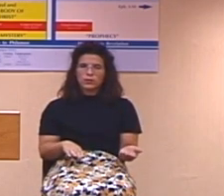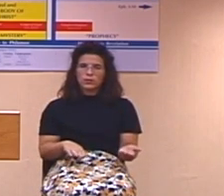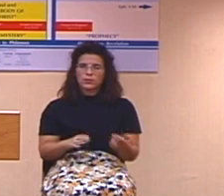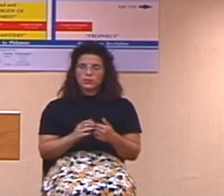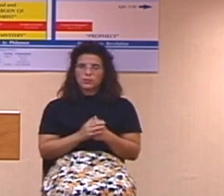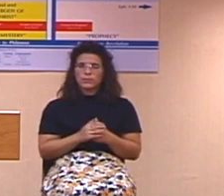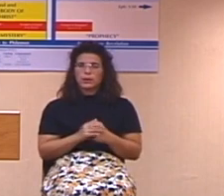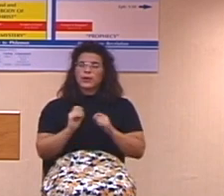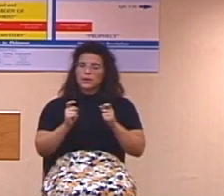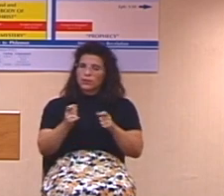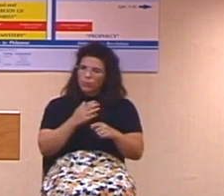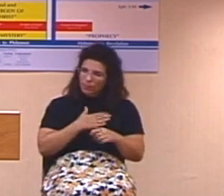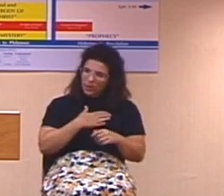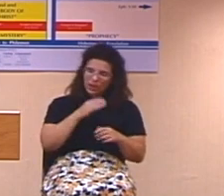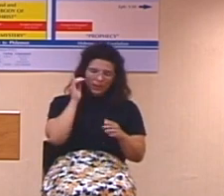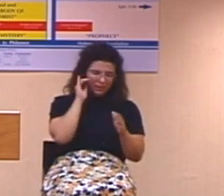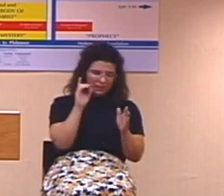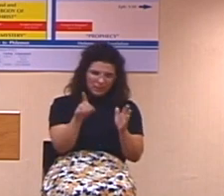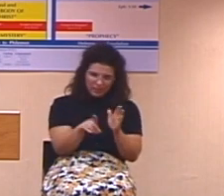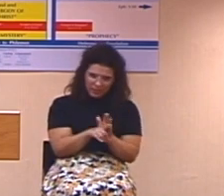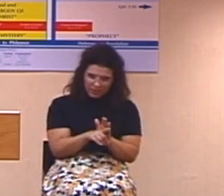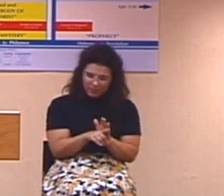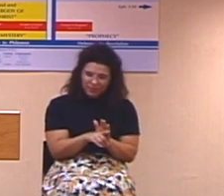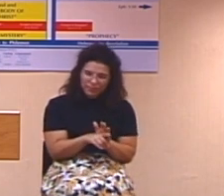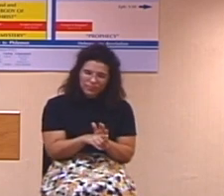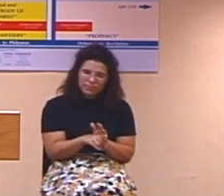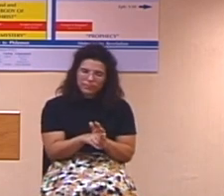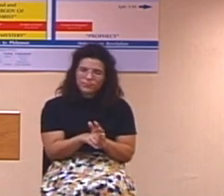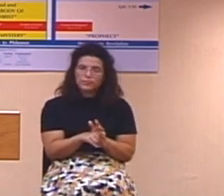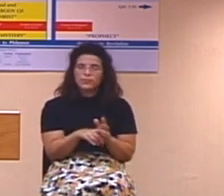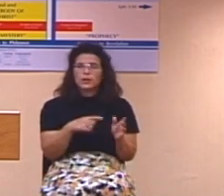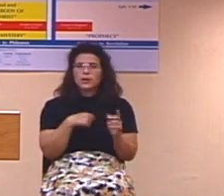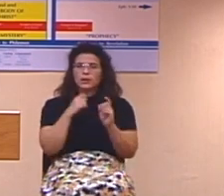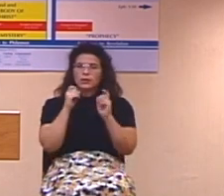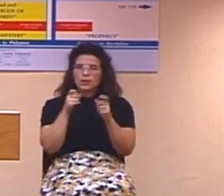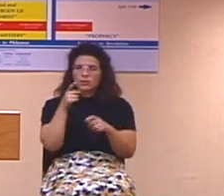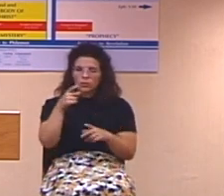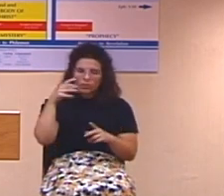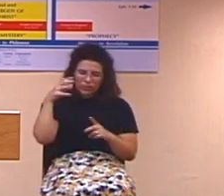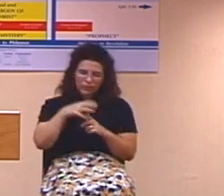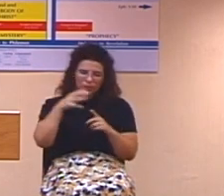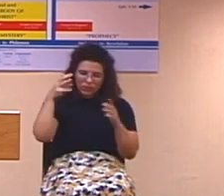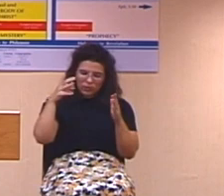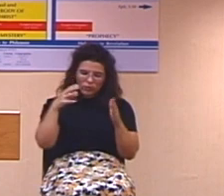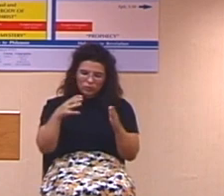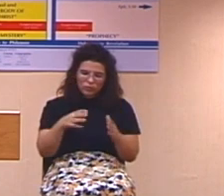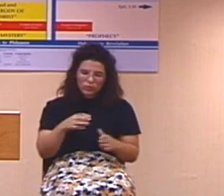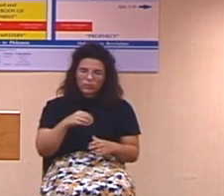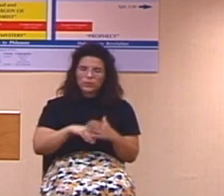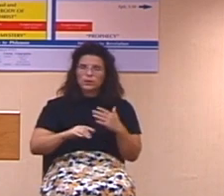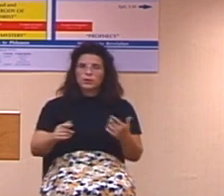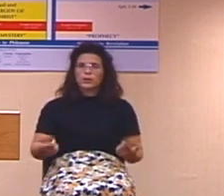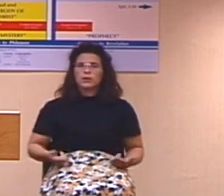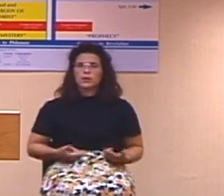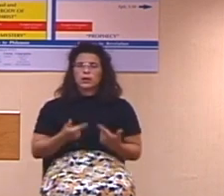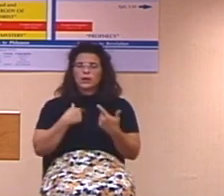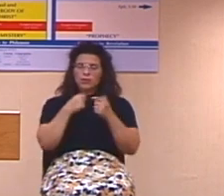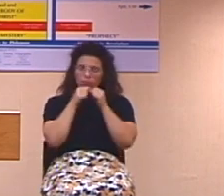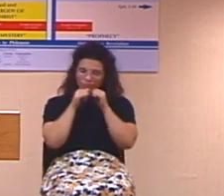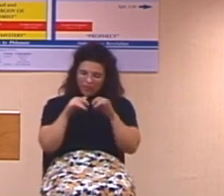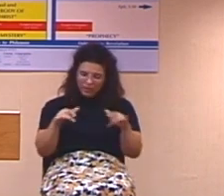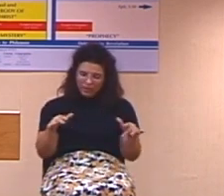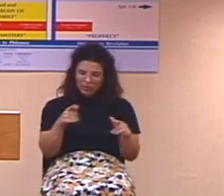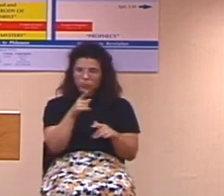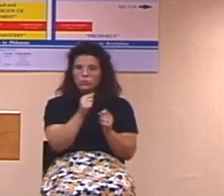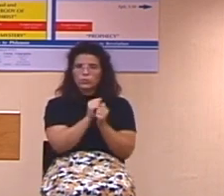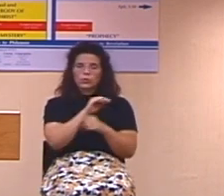He says, I give you my identity. I give you victory in life. I've blessed you with